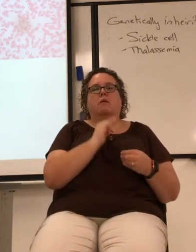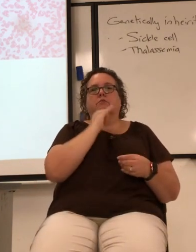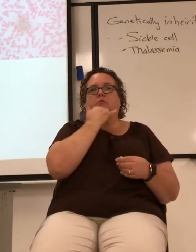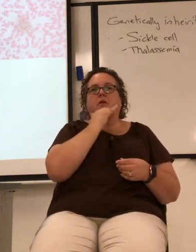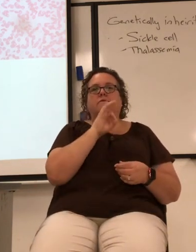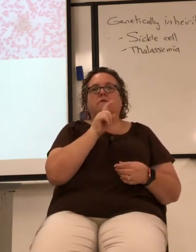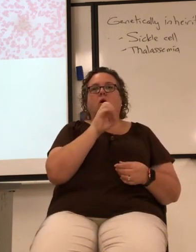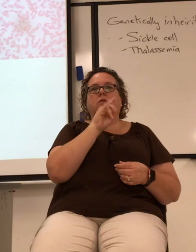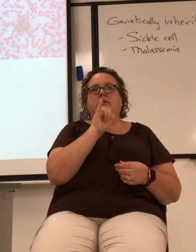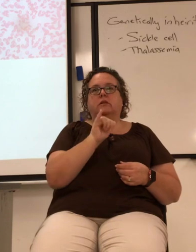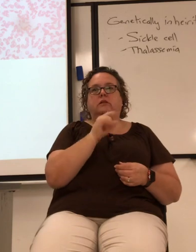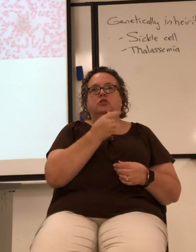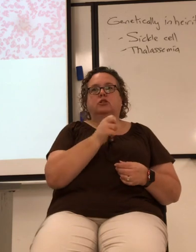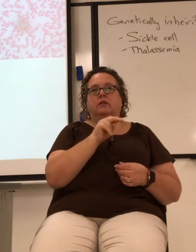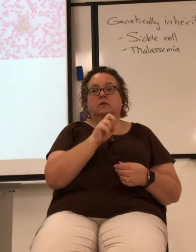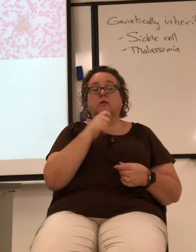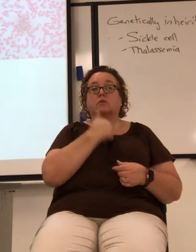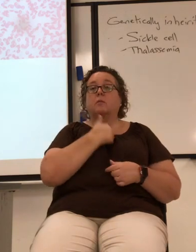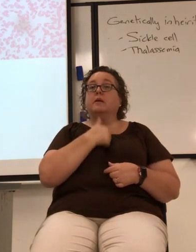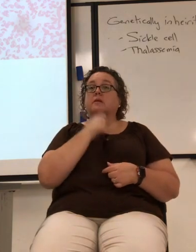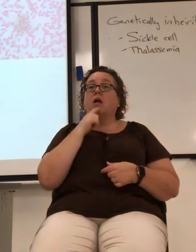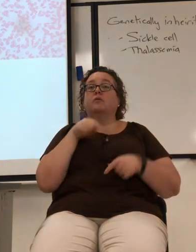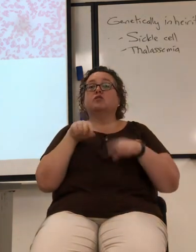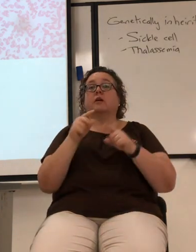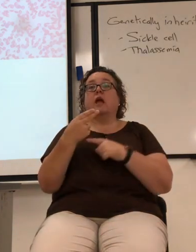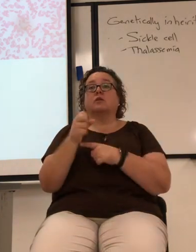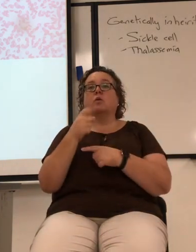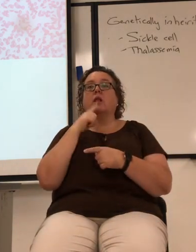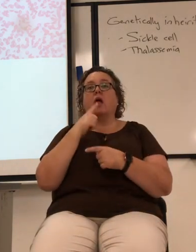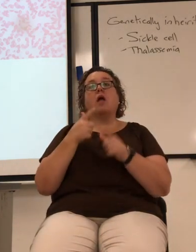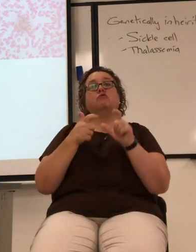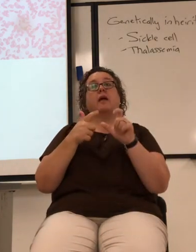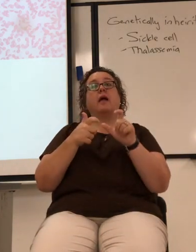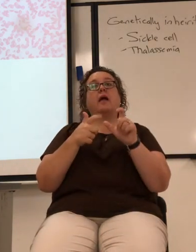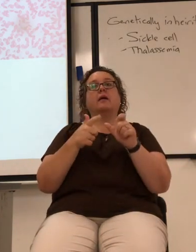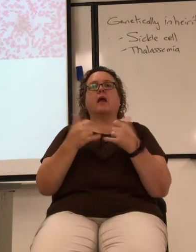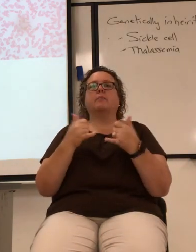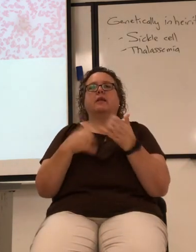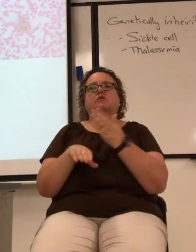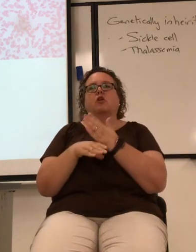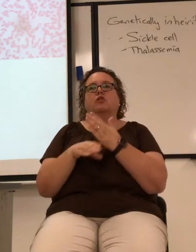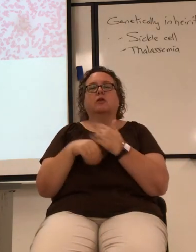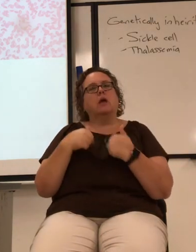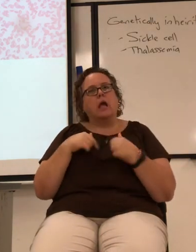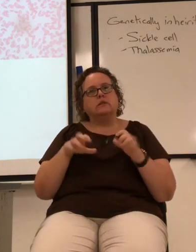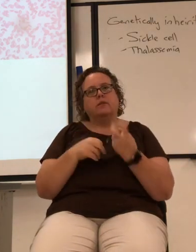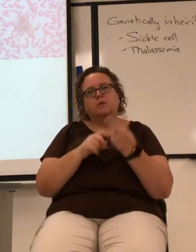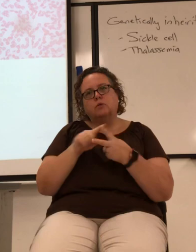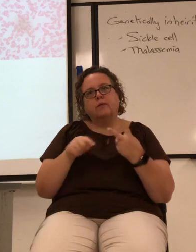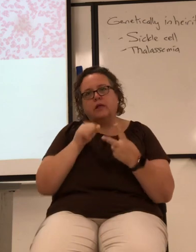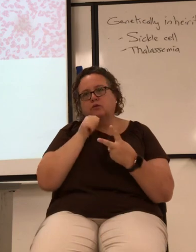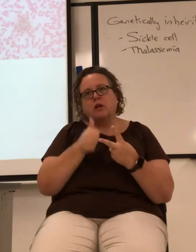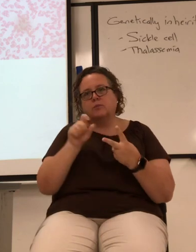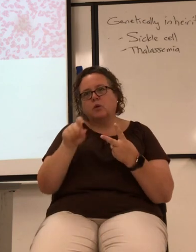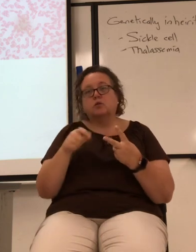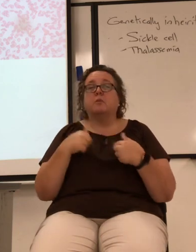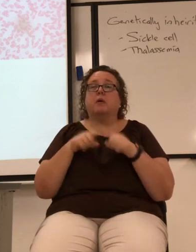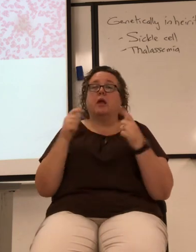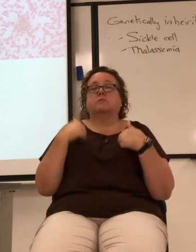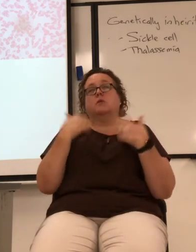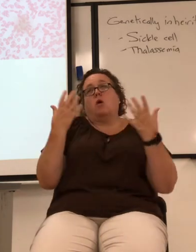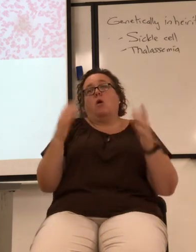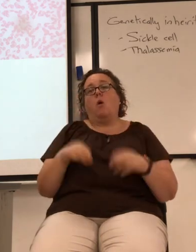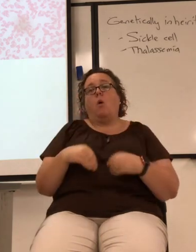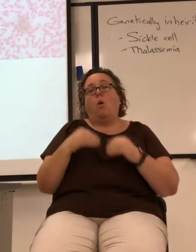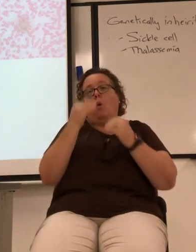and I played soccer. I did the two things you're not supposed to do when you have this. Oh well, it's okay. I guess I'm evidence you can have a normal life,